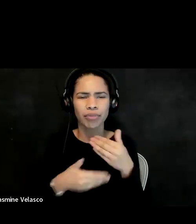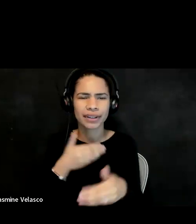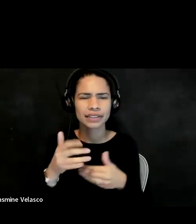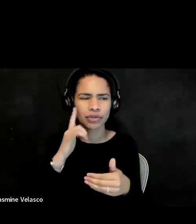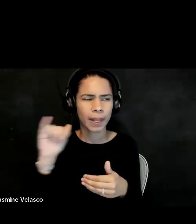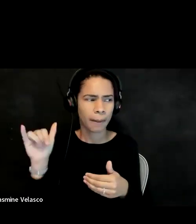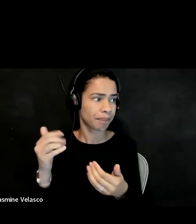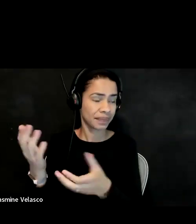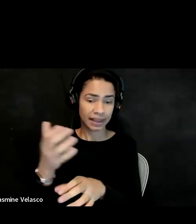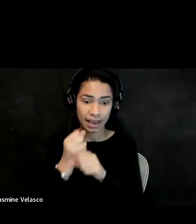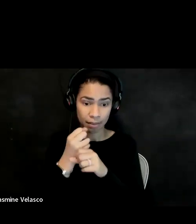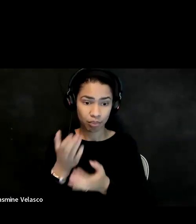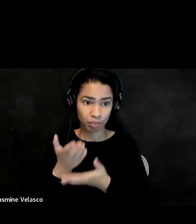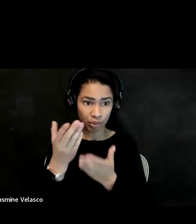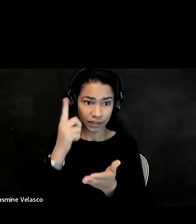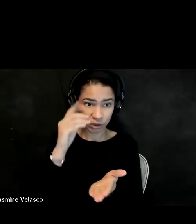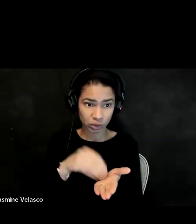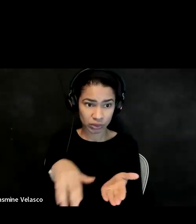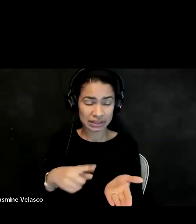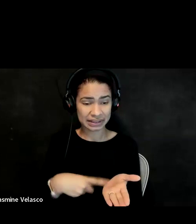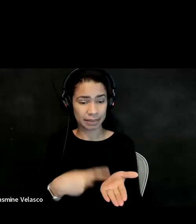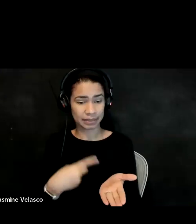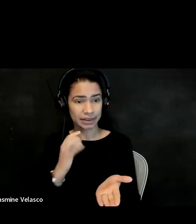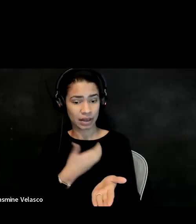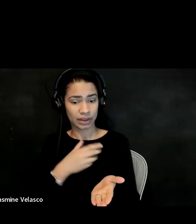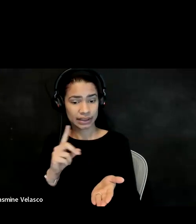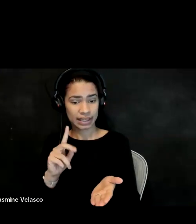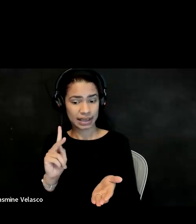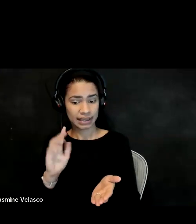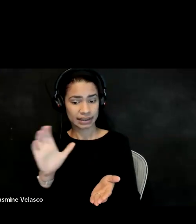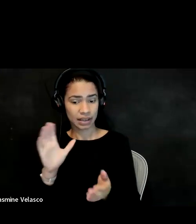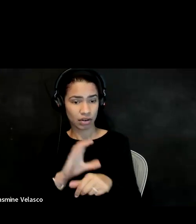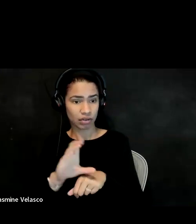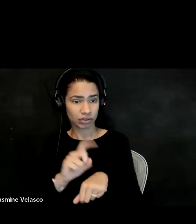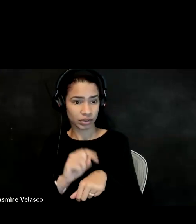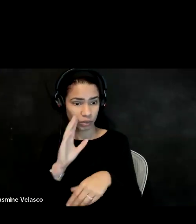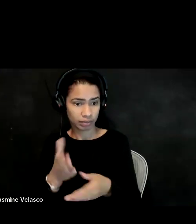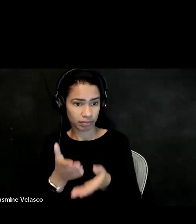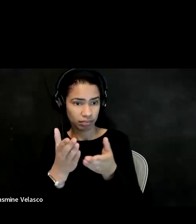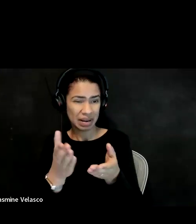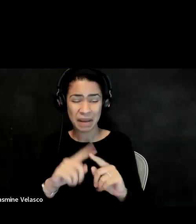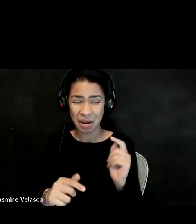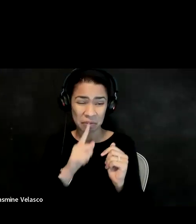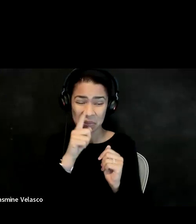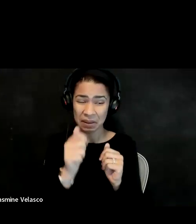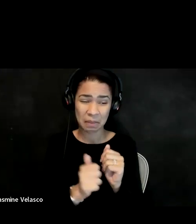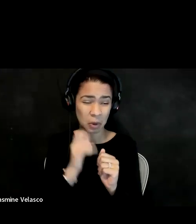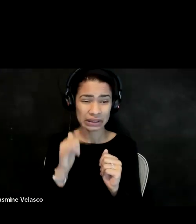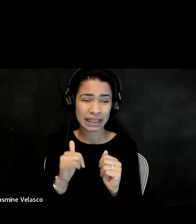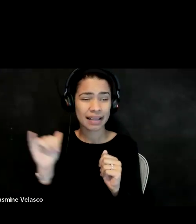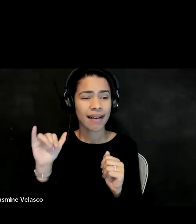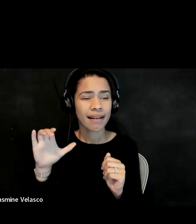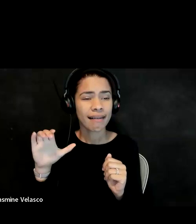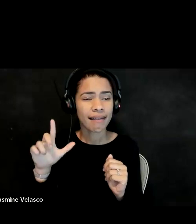get proposals from students. Sometimes it's our own DKC consultants, but more often than not, it's students like club